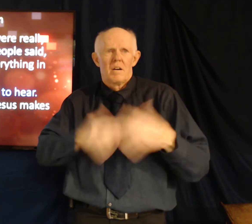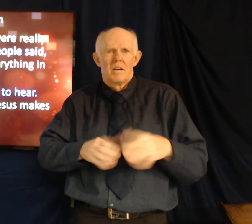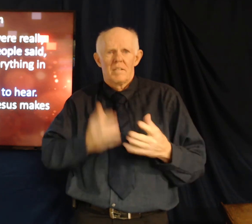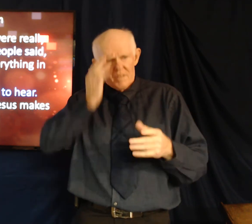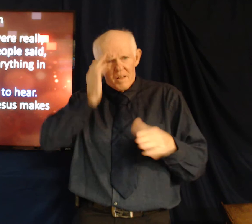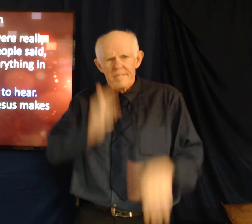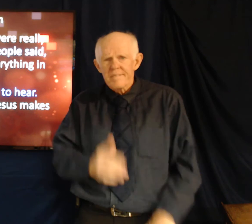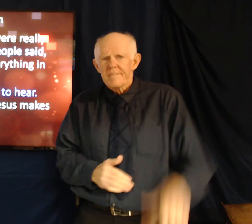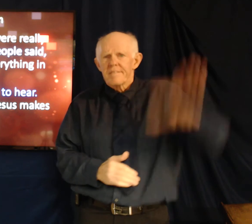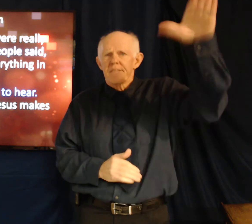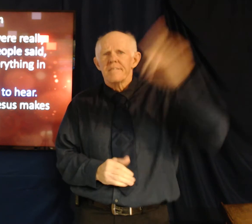The people were amazed.